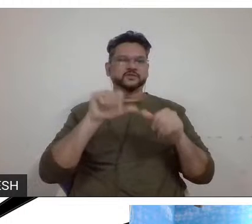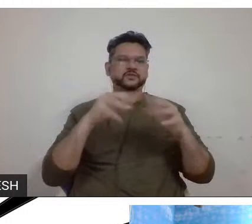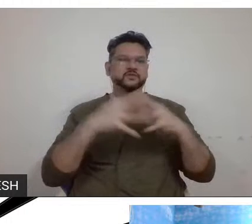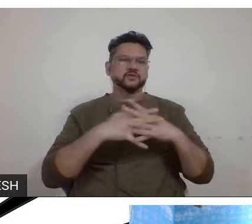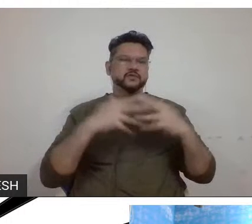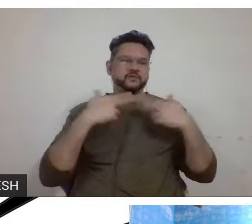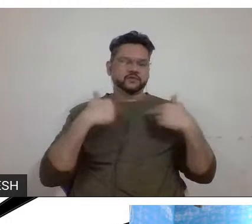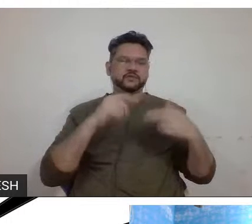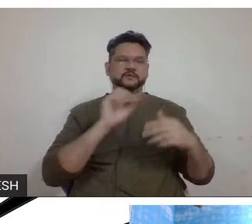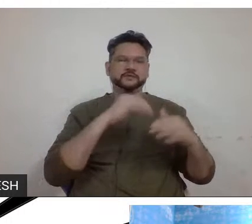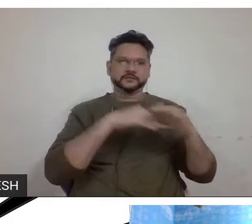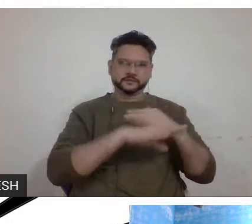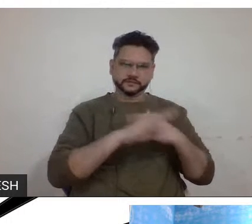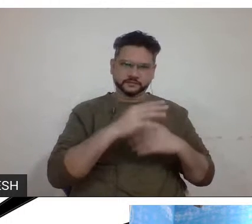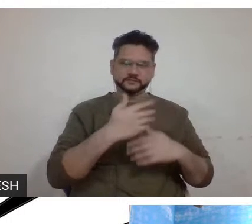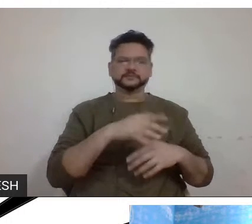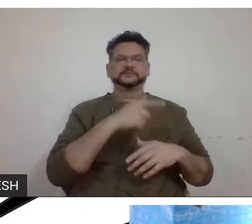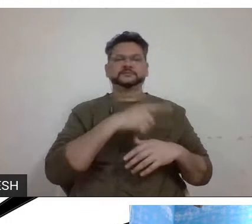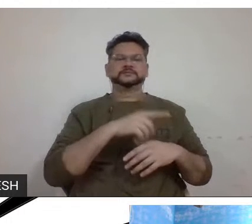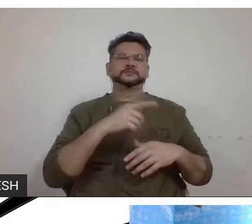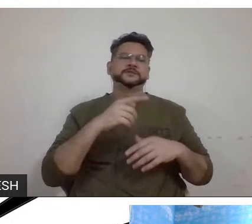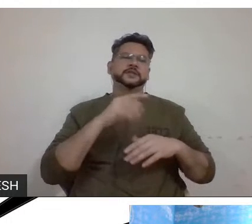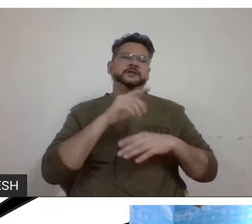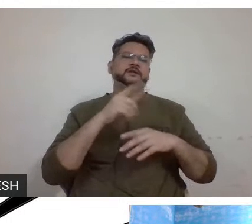as assistant legal advisor for this.